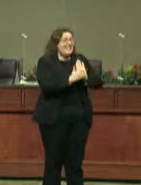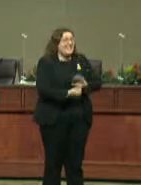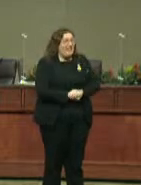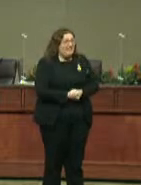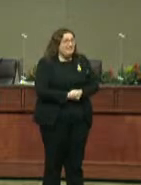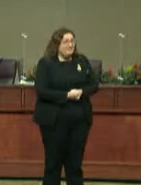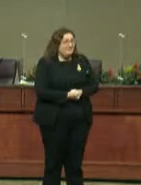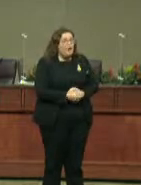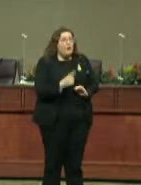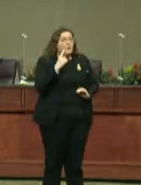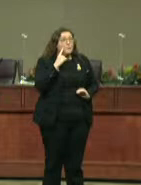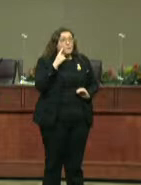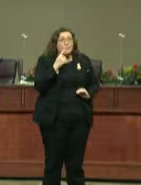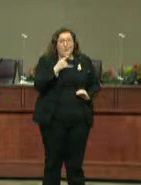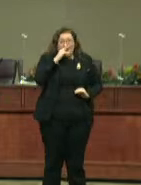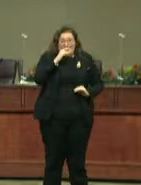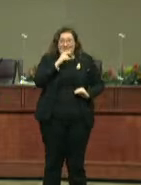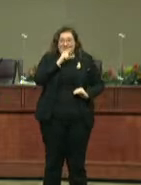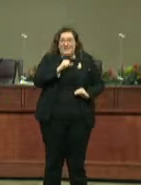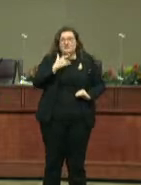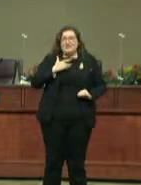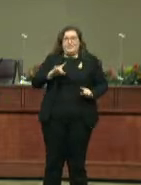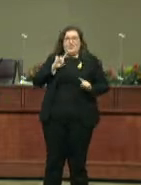children of a school age.